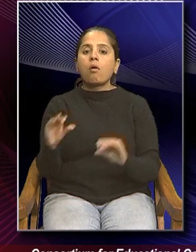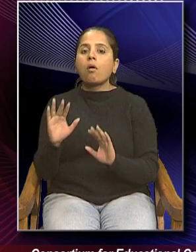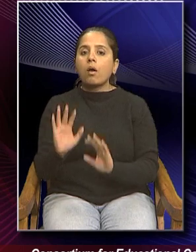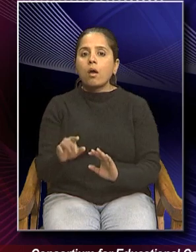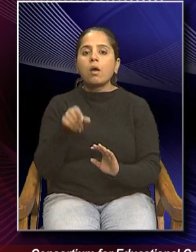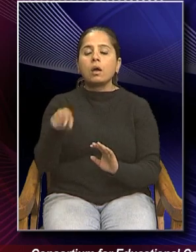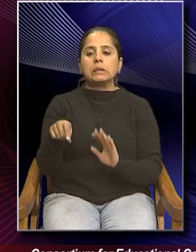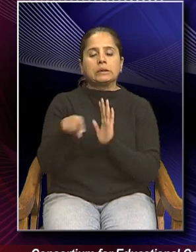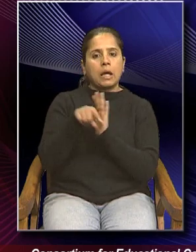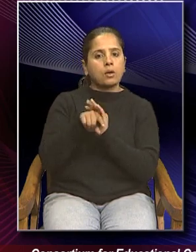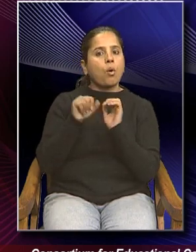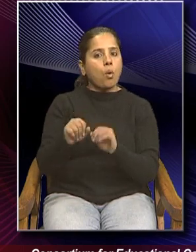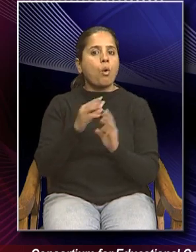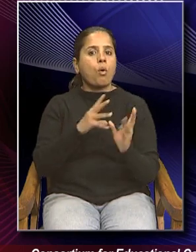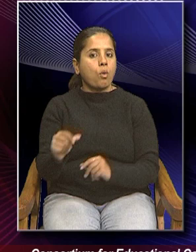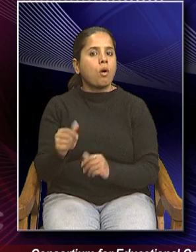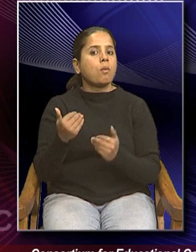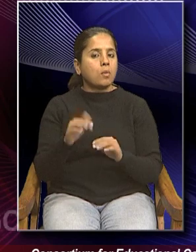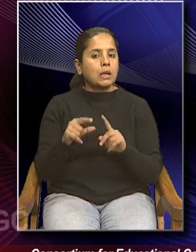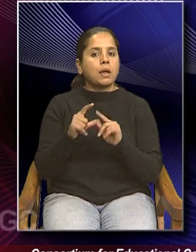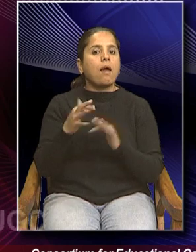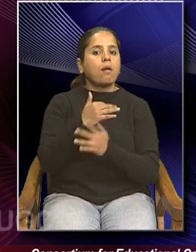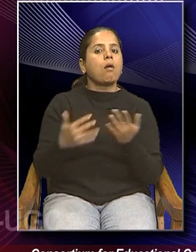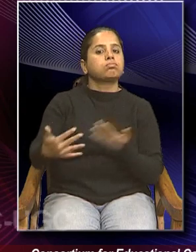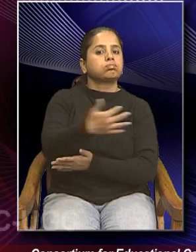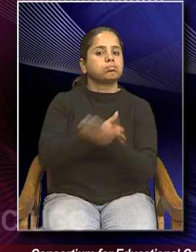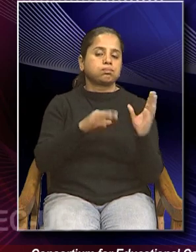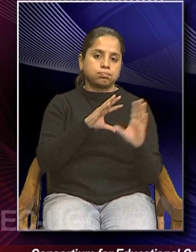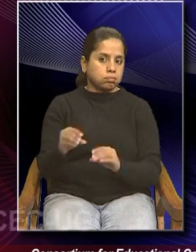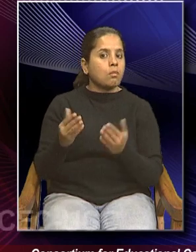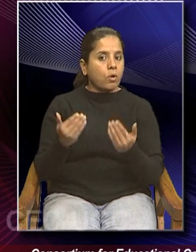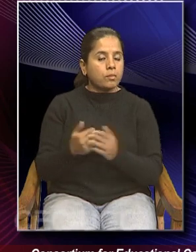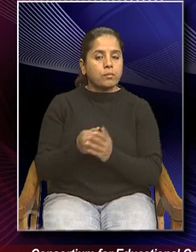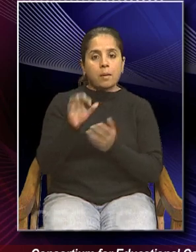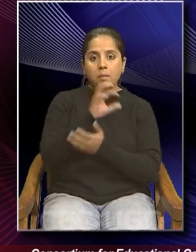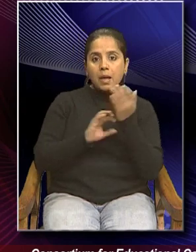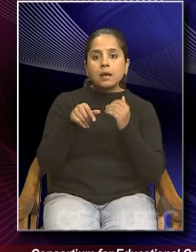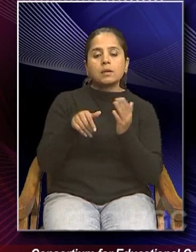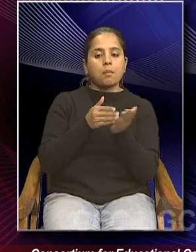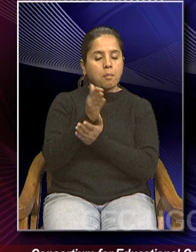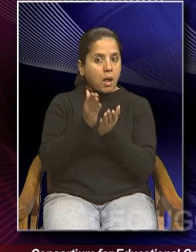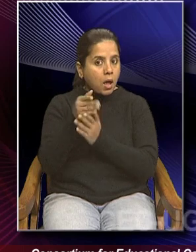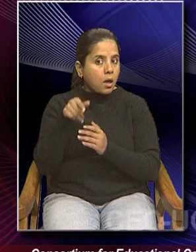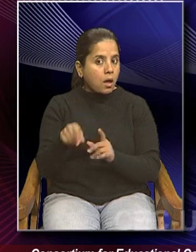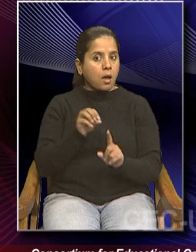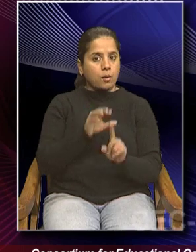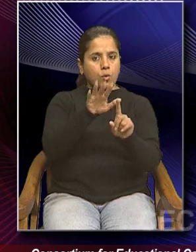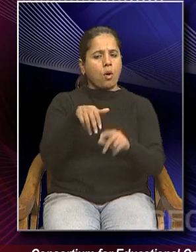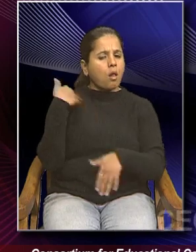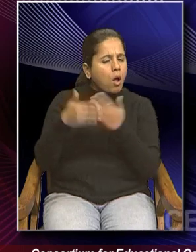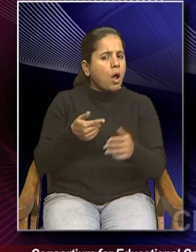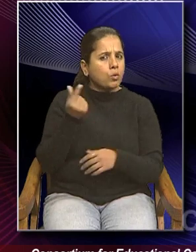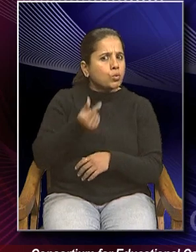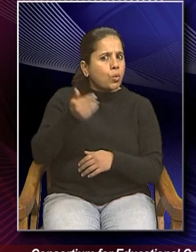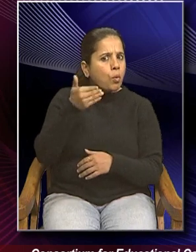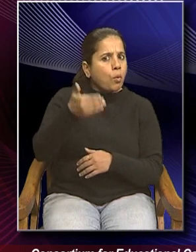the drawbacks of the methods of data collection. Mixed method approaches are frequently utilized